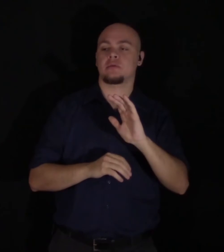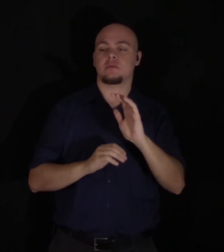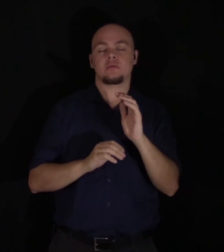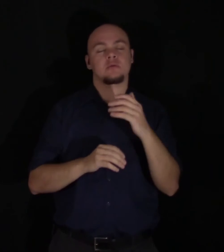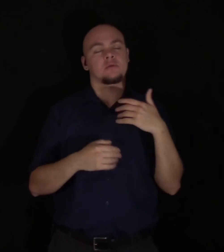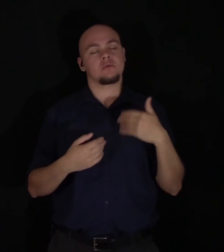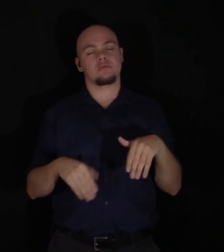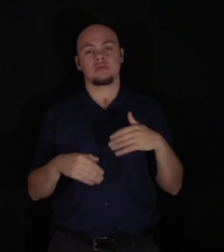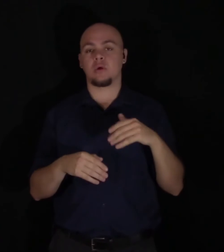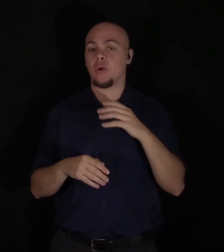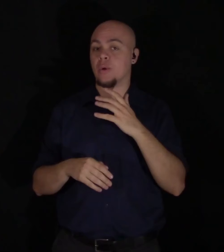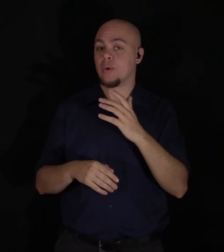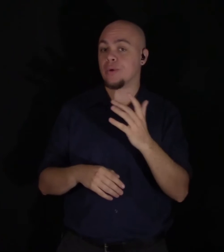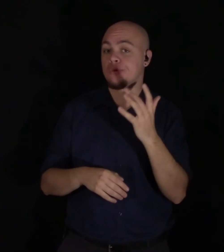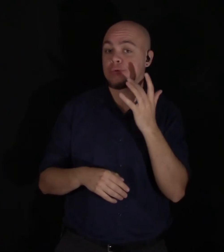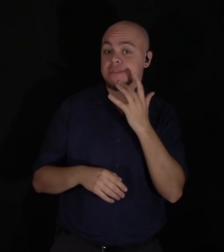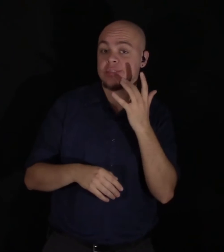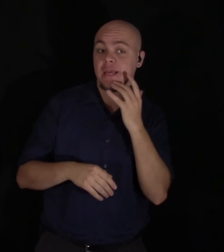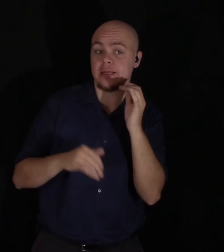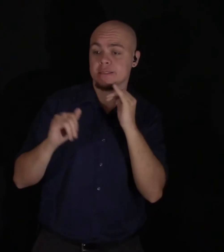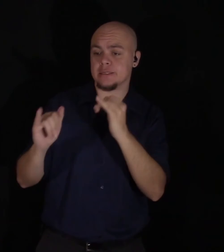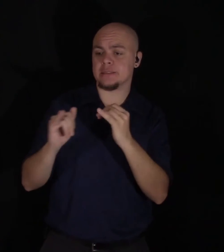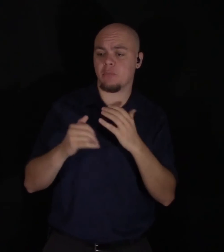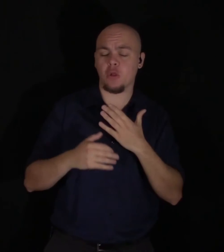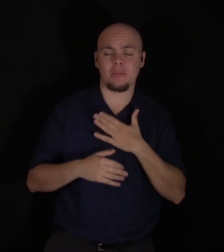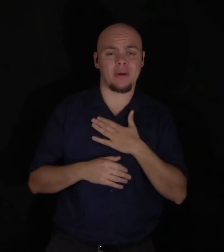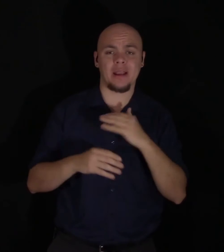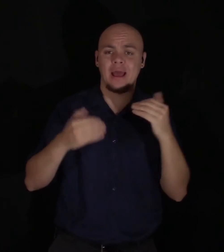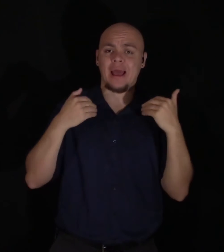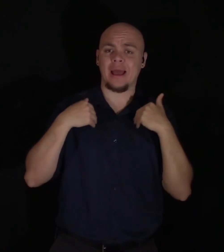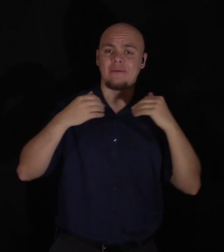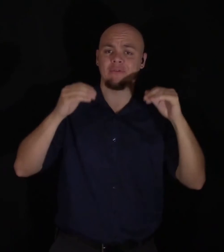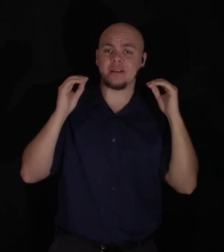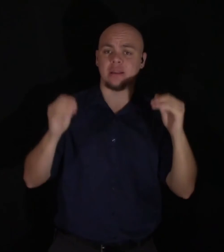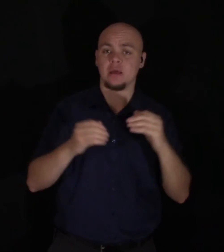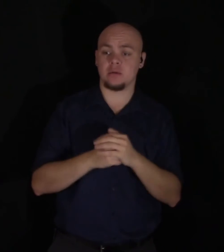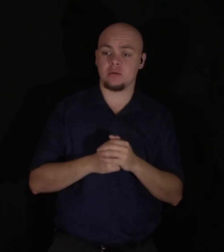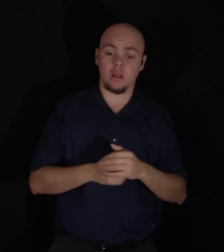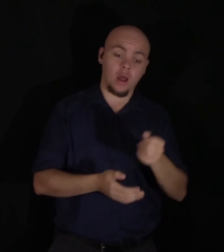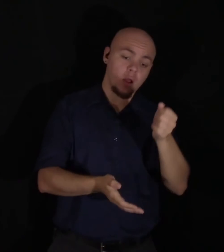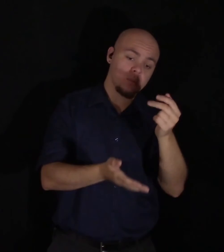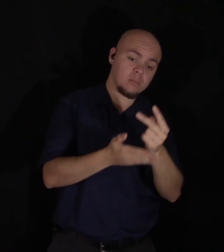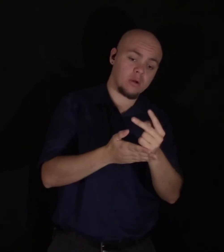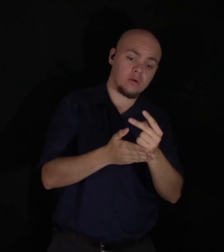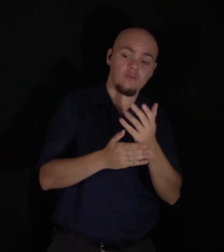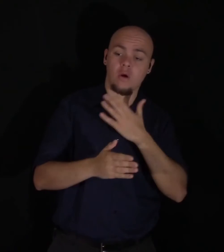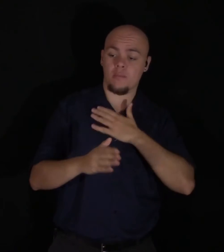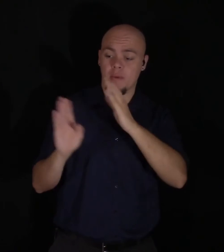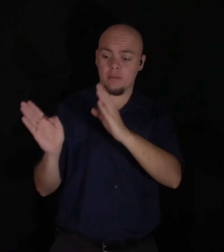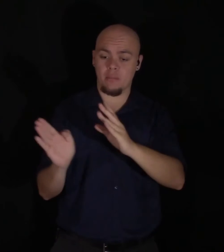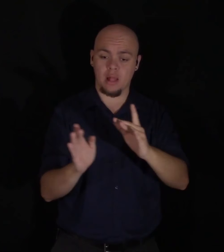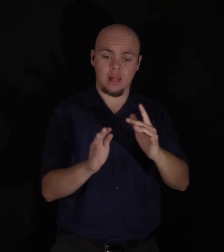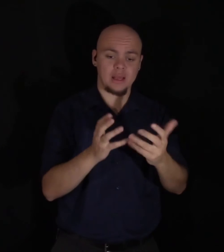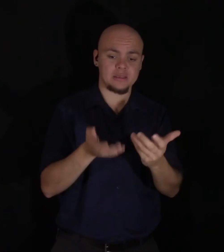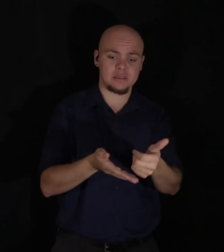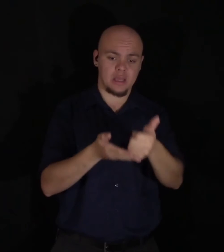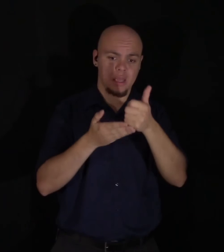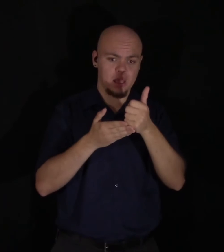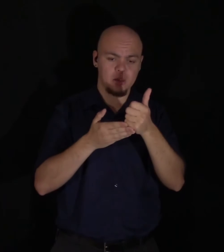whose tastes are like my own, to approve or amend my plans. How would such a